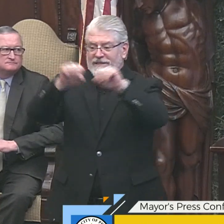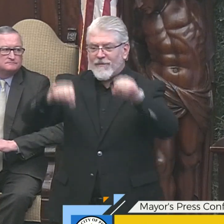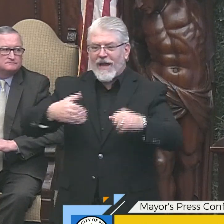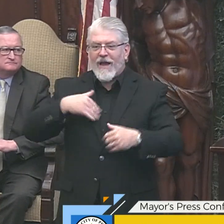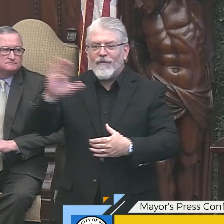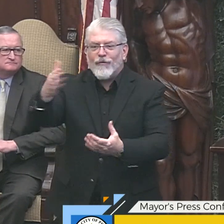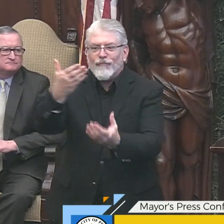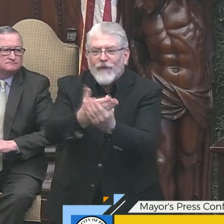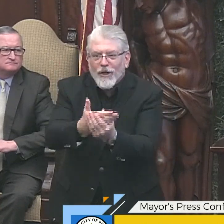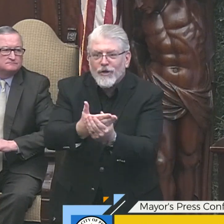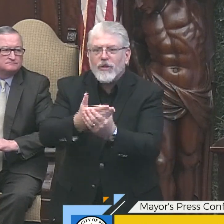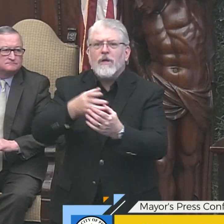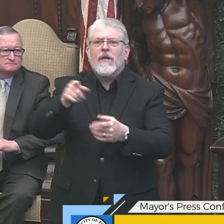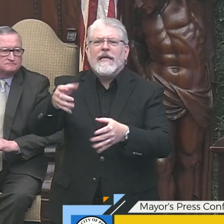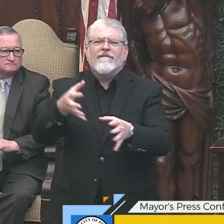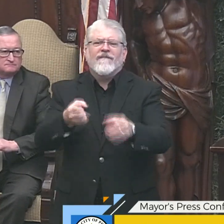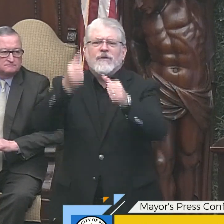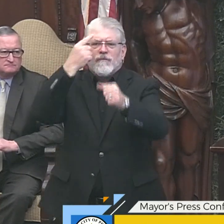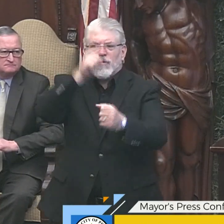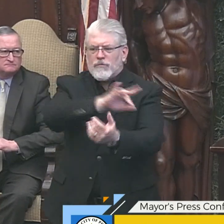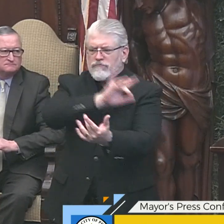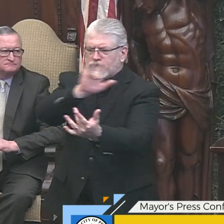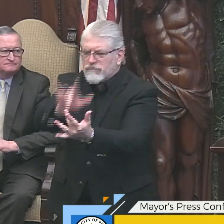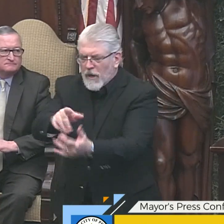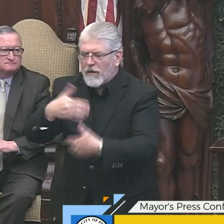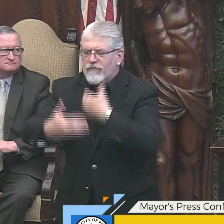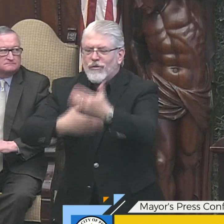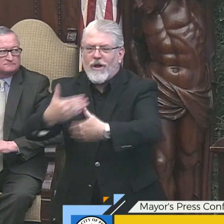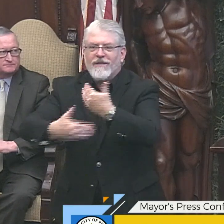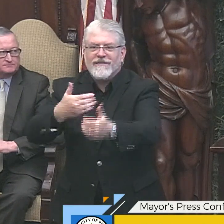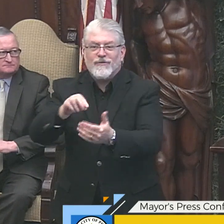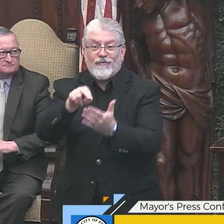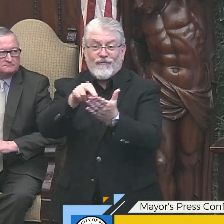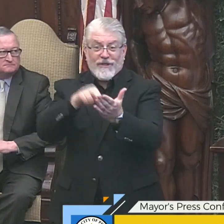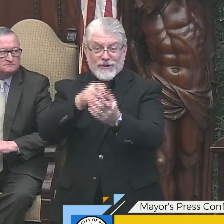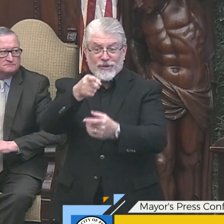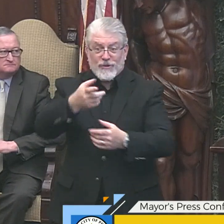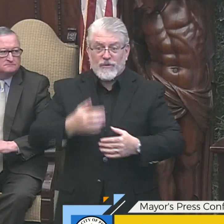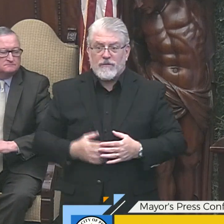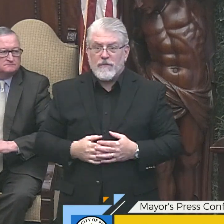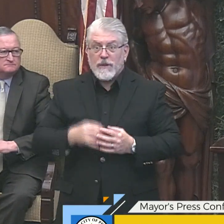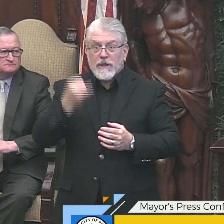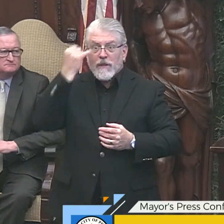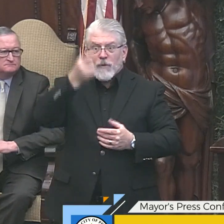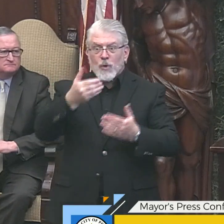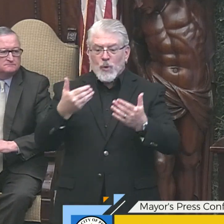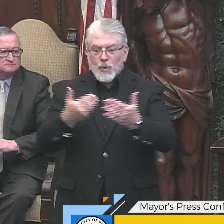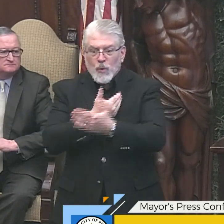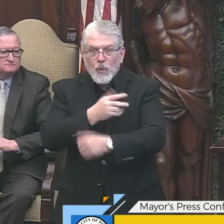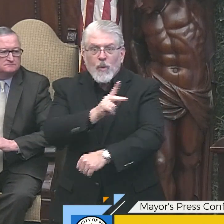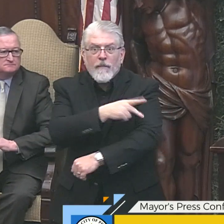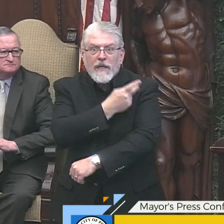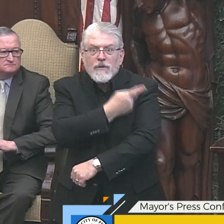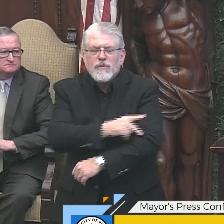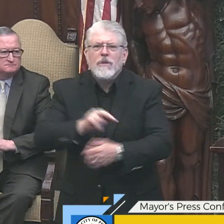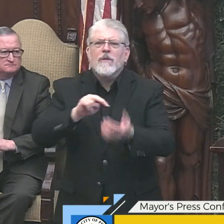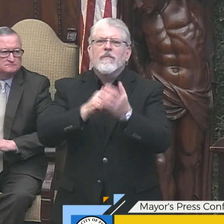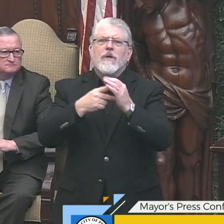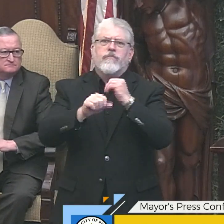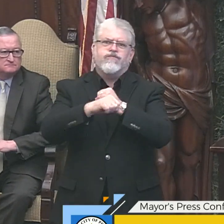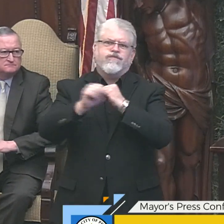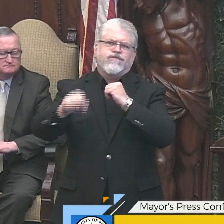very rapid process to simply update that record. If it's a new patient, then it's a very lengthy process, and they want to move patients through quickly.